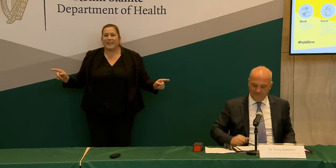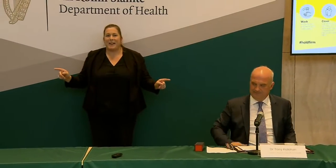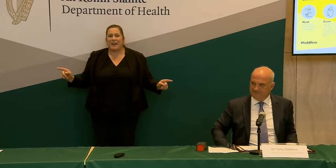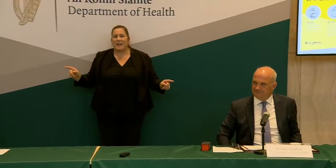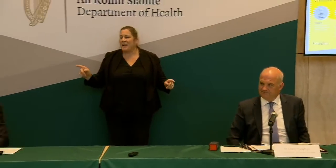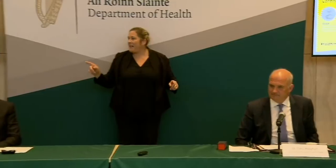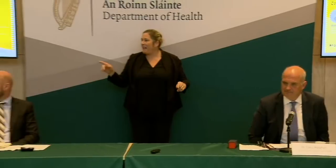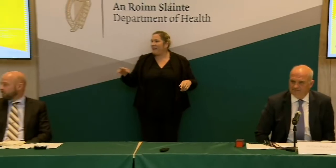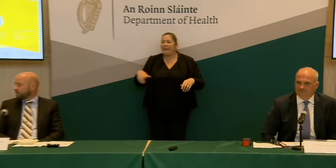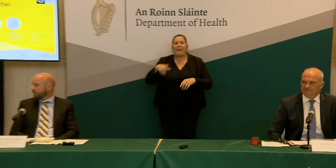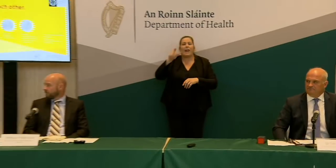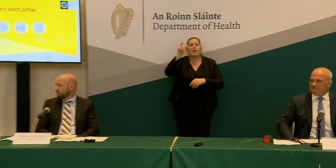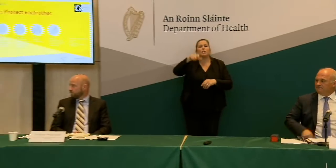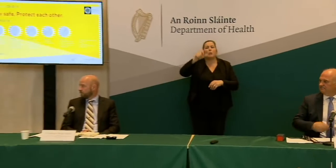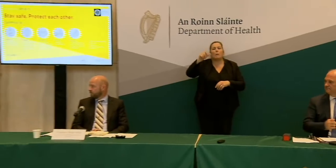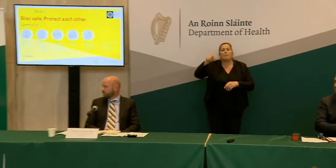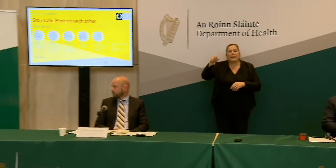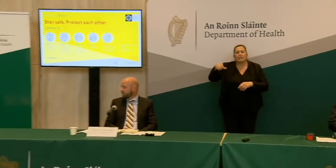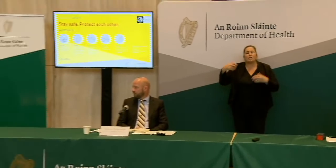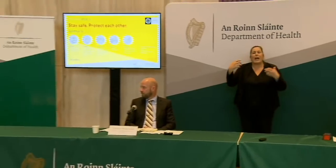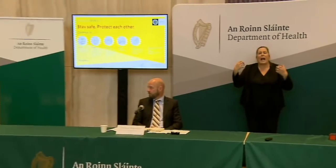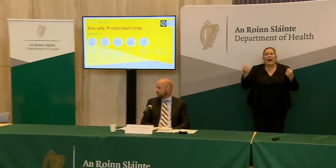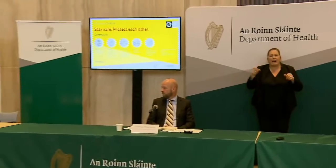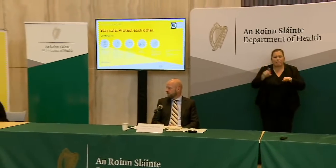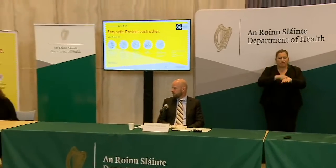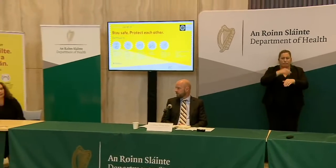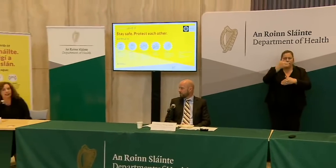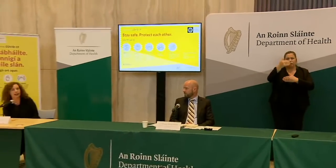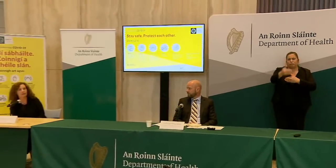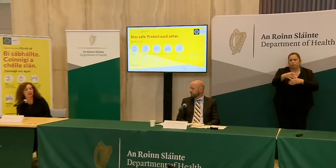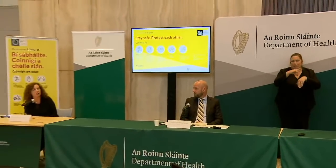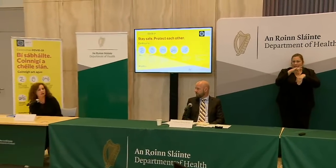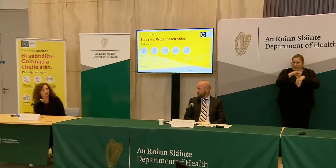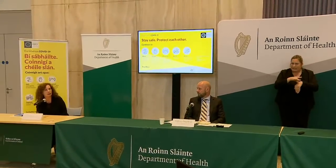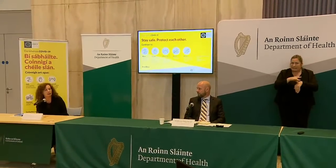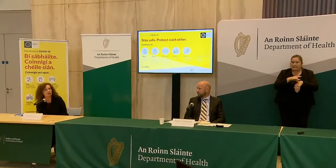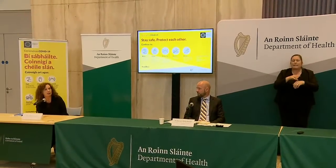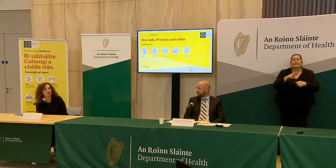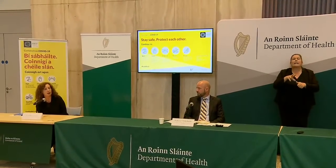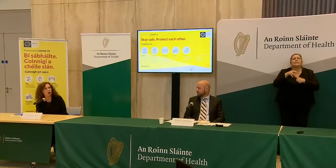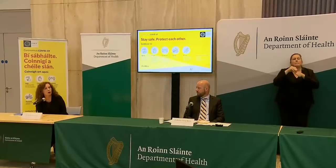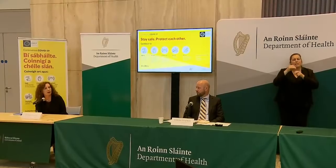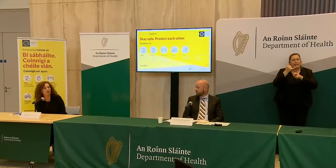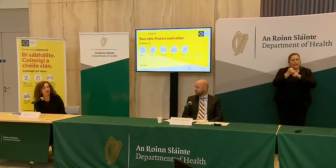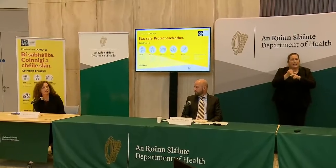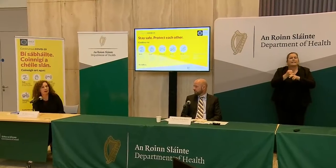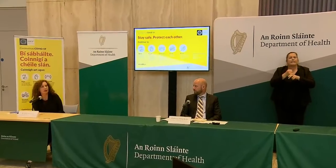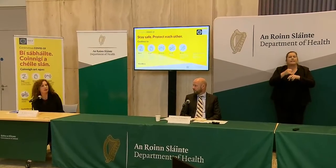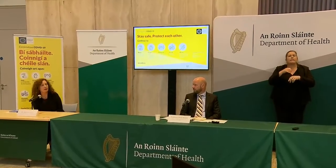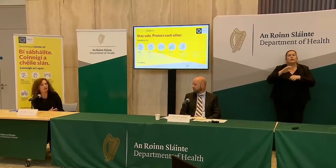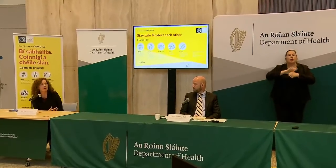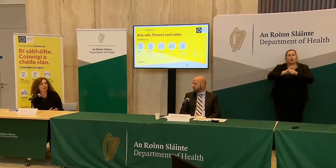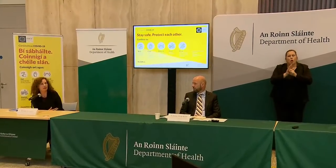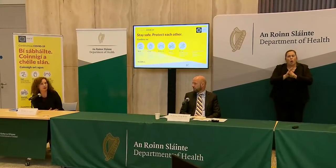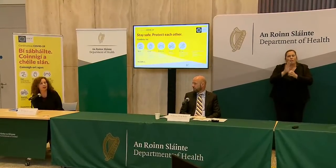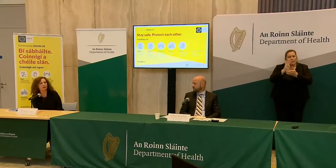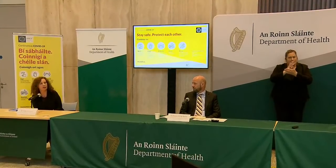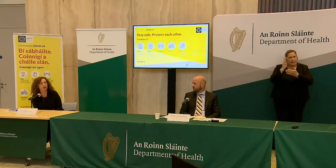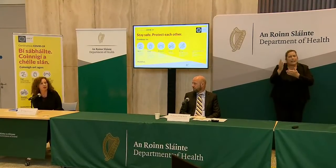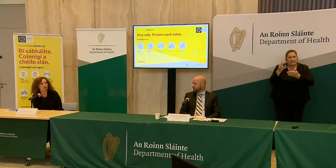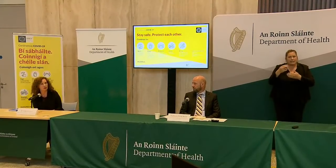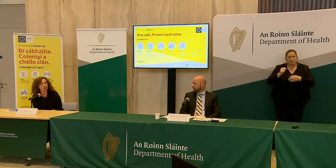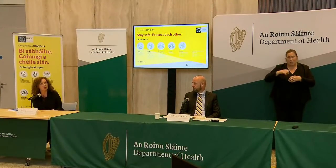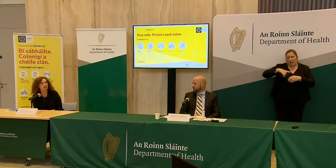Patients who have a prolonged illness, and particularly in COVID-19, where there's a